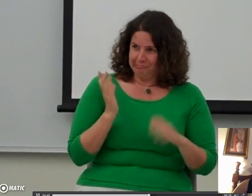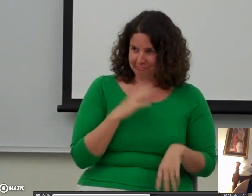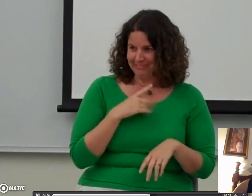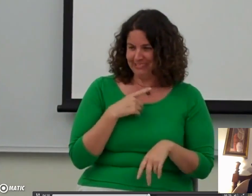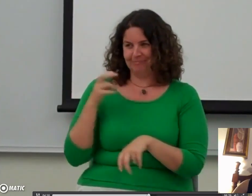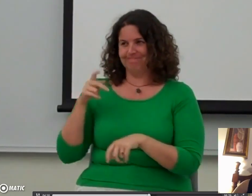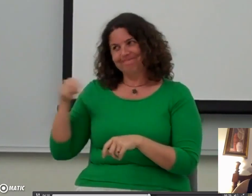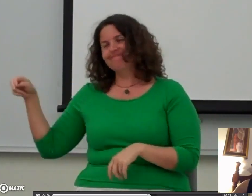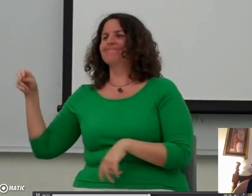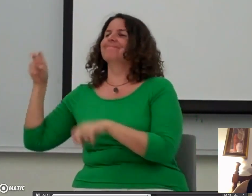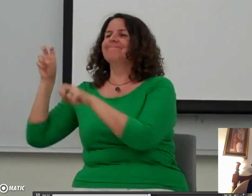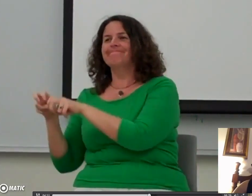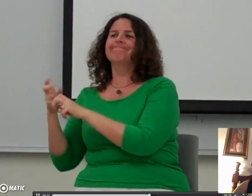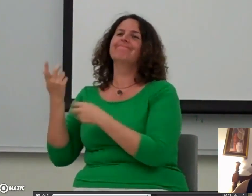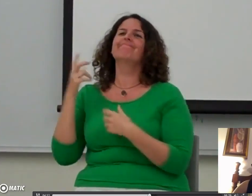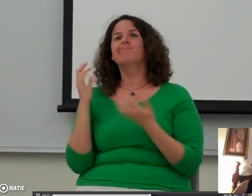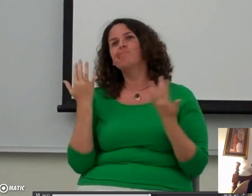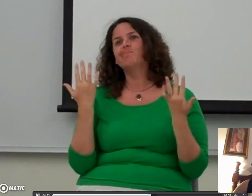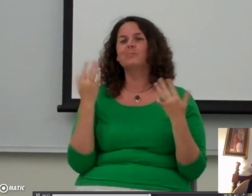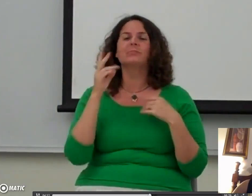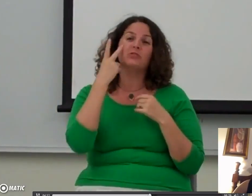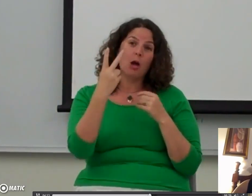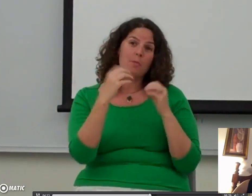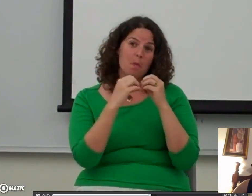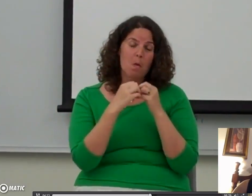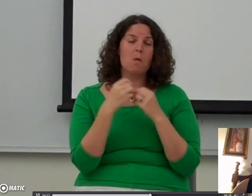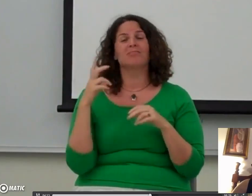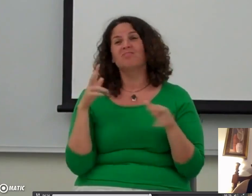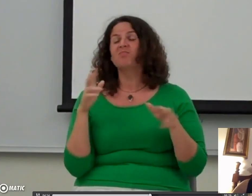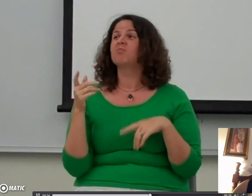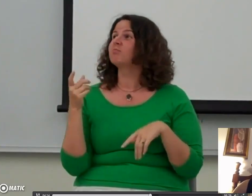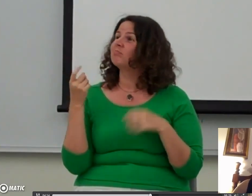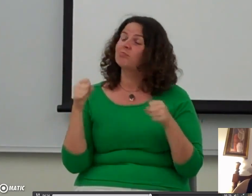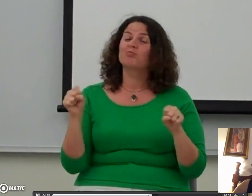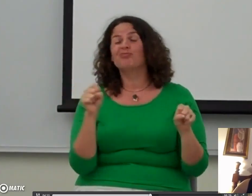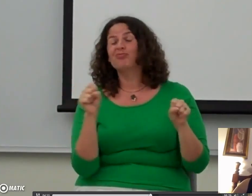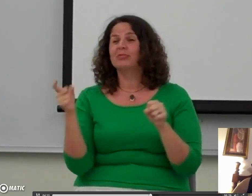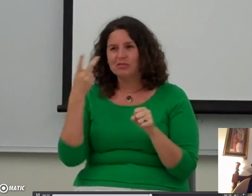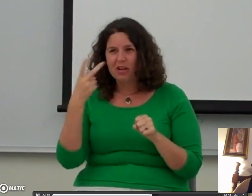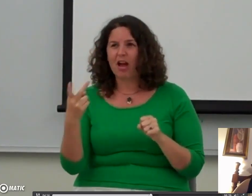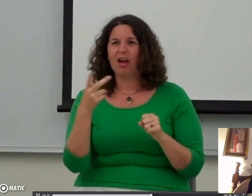think you're their food." I was like, "Yeah, you're right." So I ended up leaving. I got an opportunity